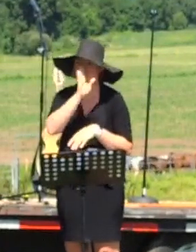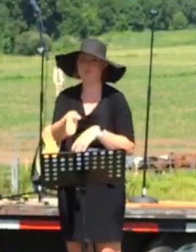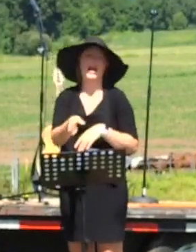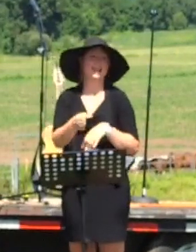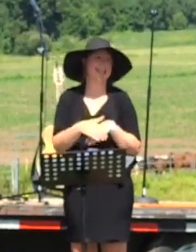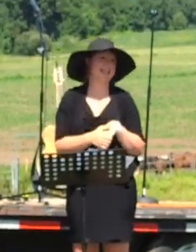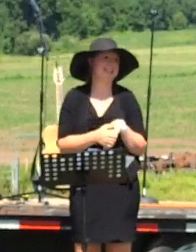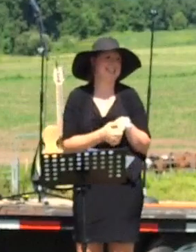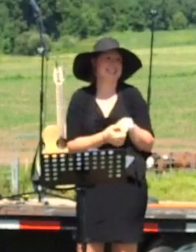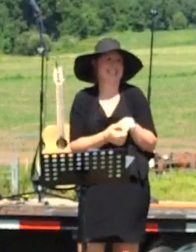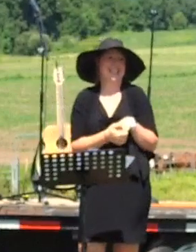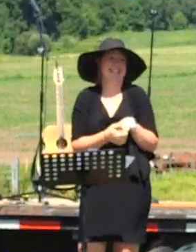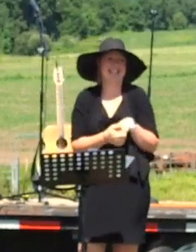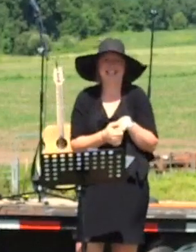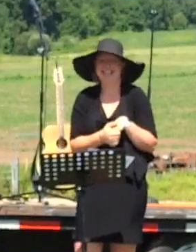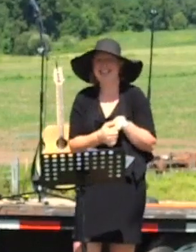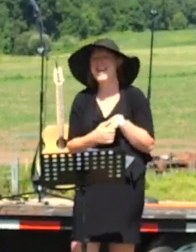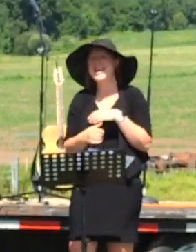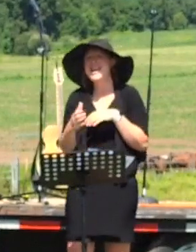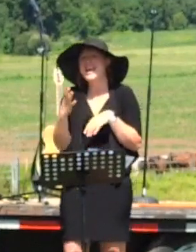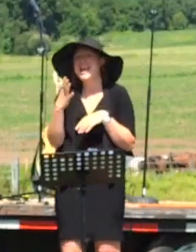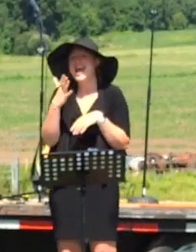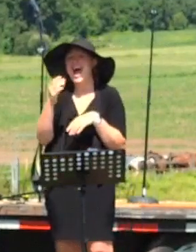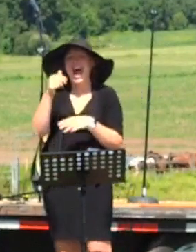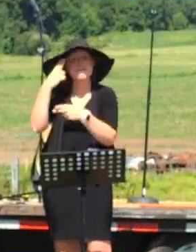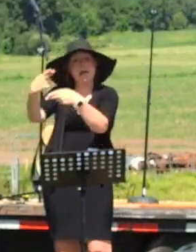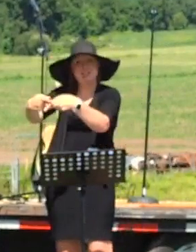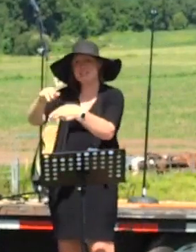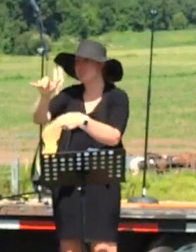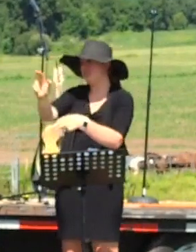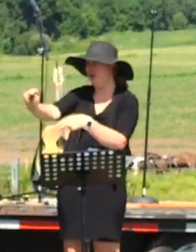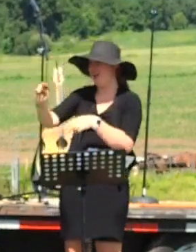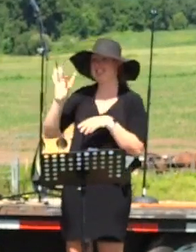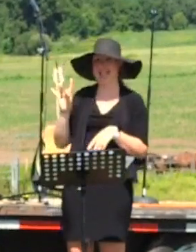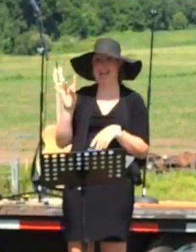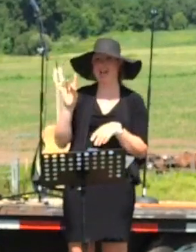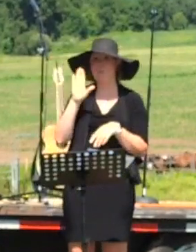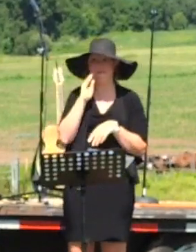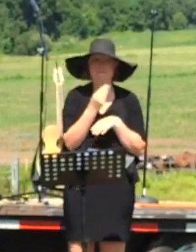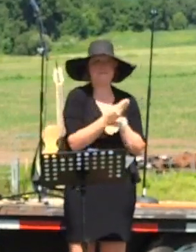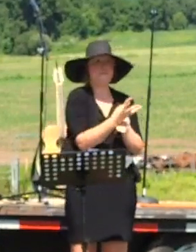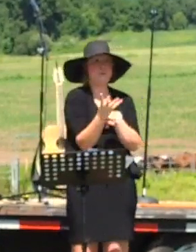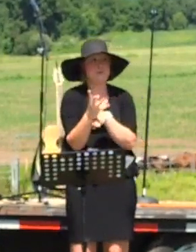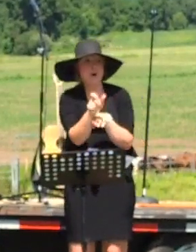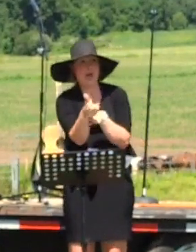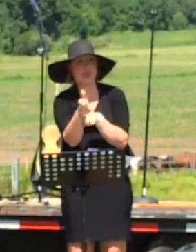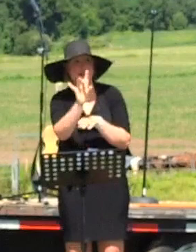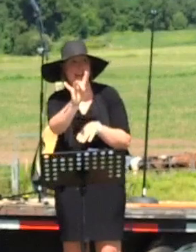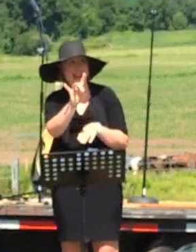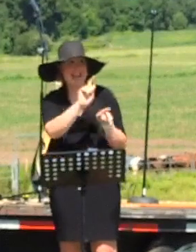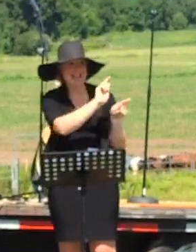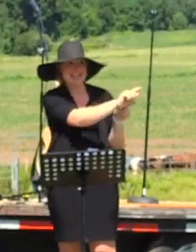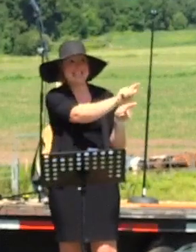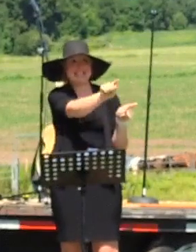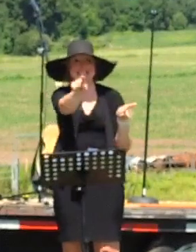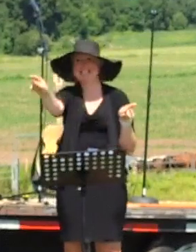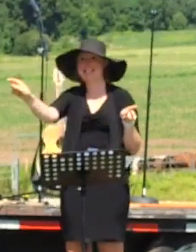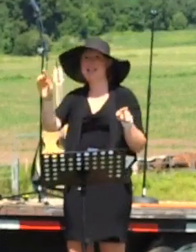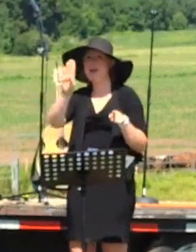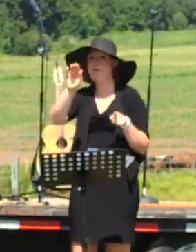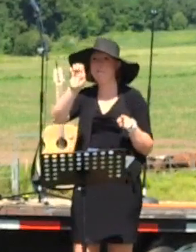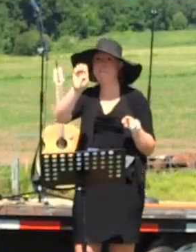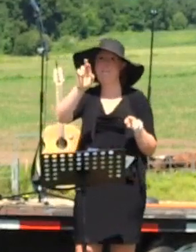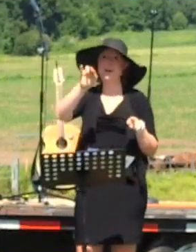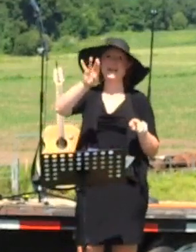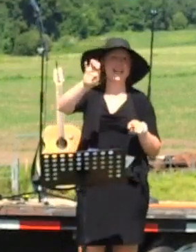they want. As I mentioned, John is an eight. We have a few other eights sprinkled throughout the crowd. Bernie's